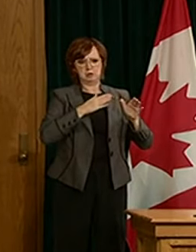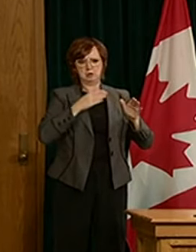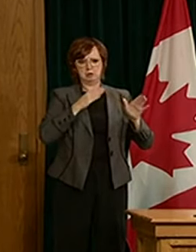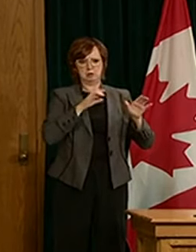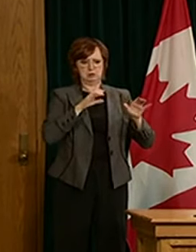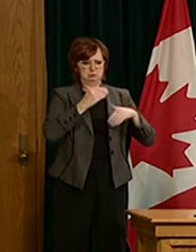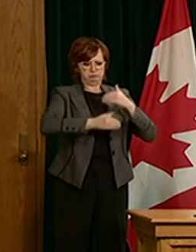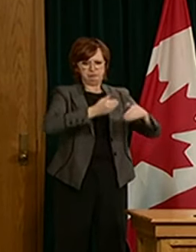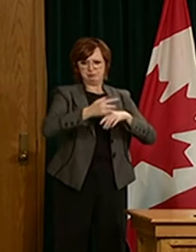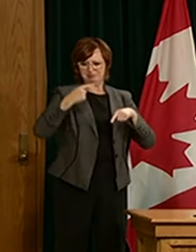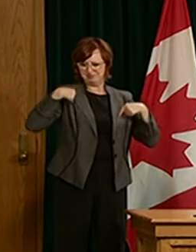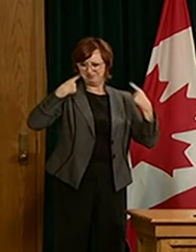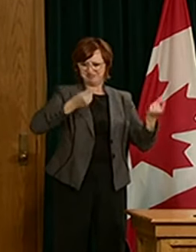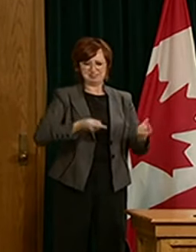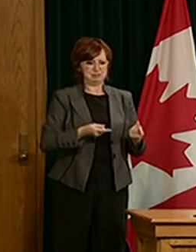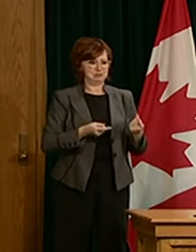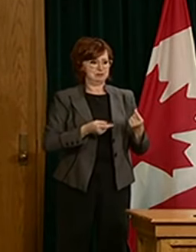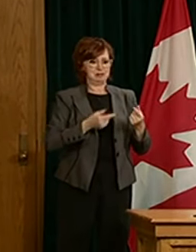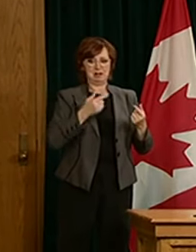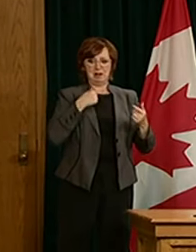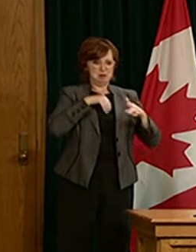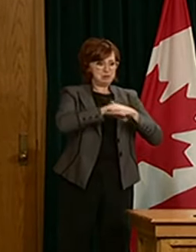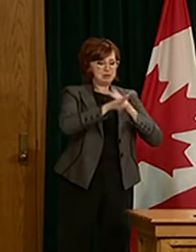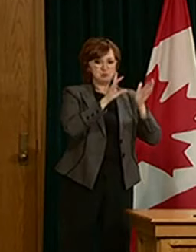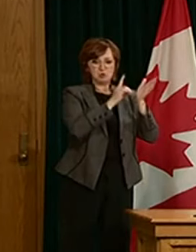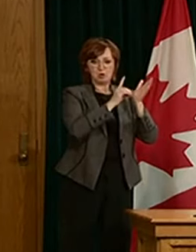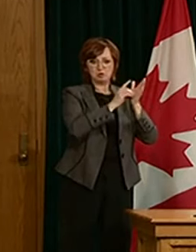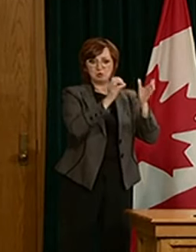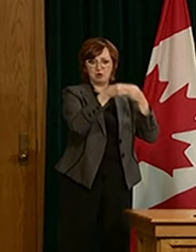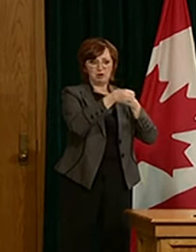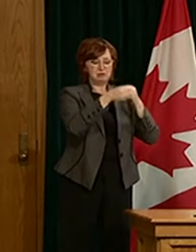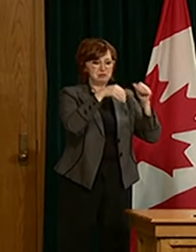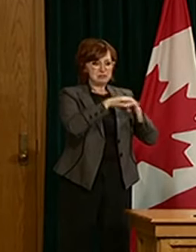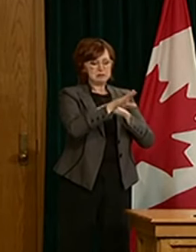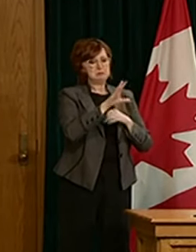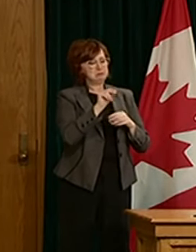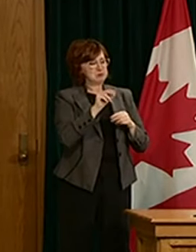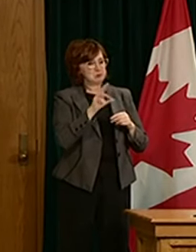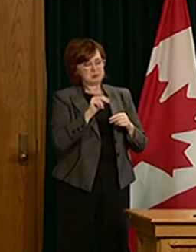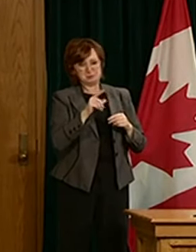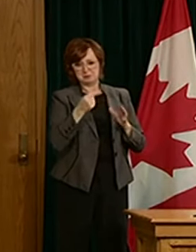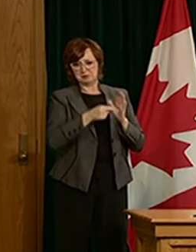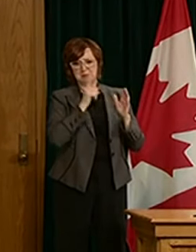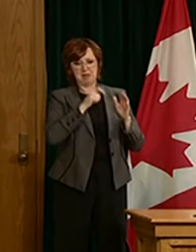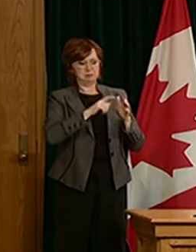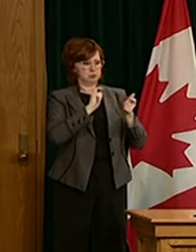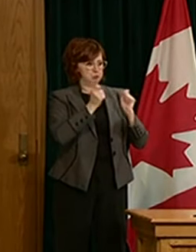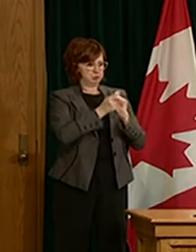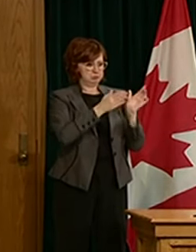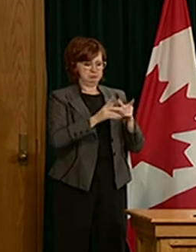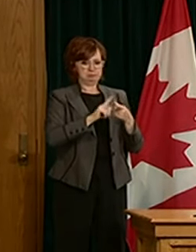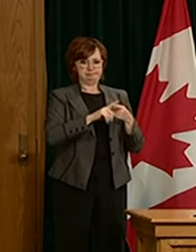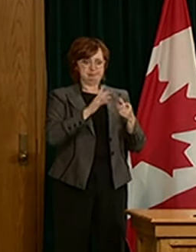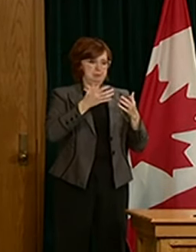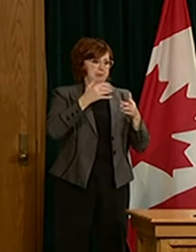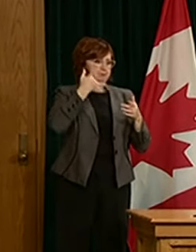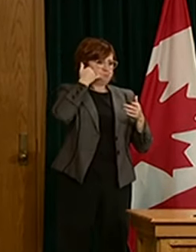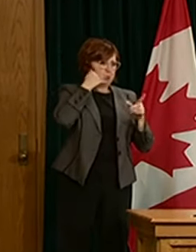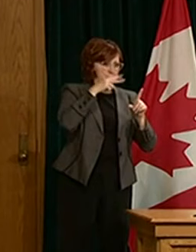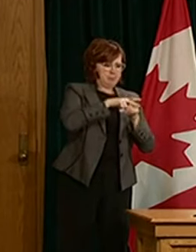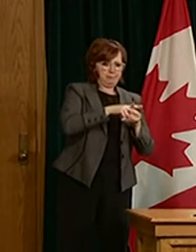previously. Our response will be staged according to increases in demand. We intend to cohort,